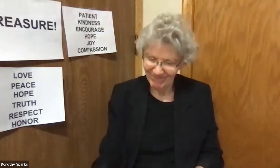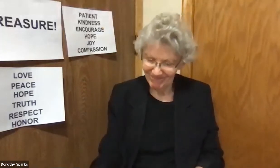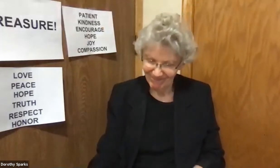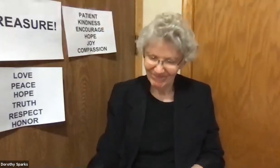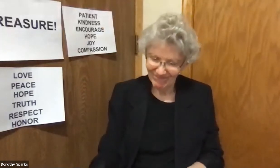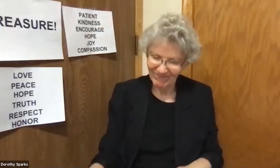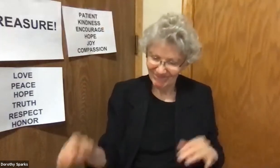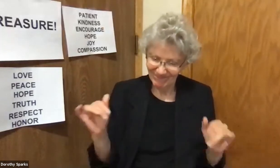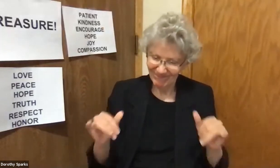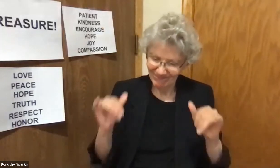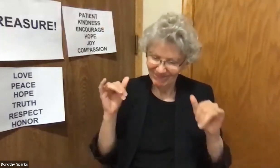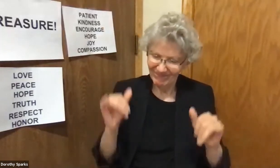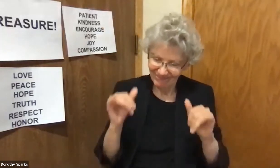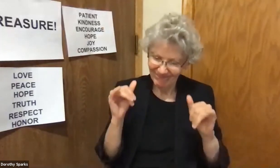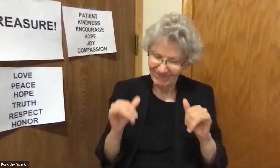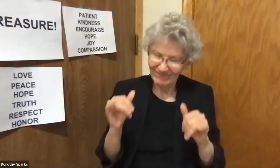women.